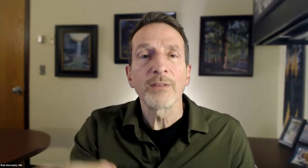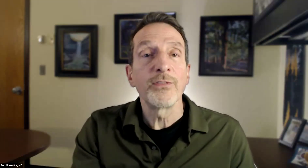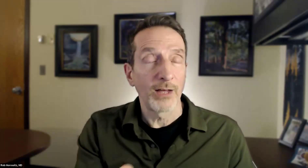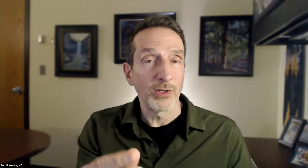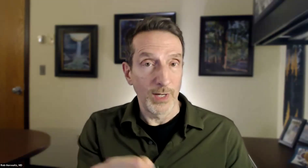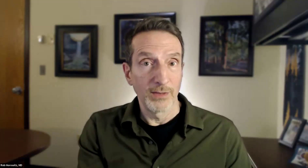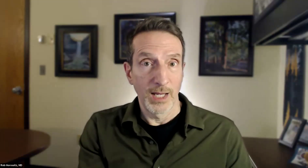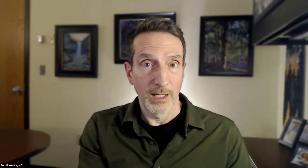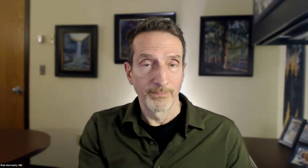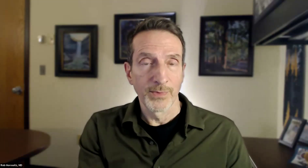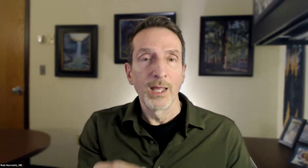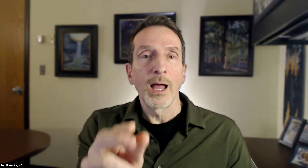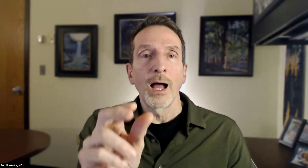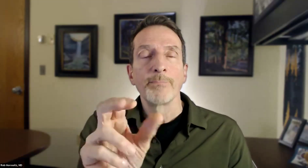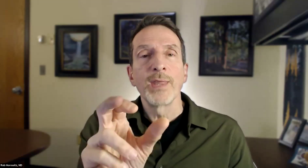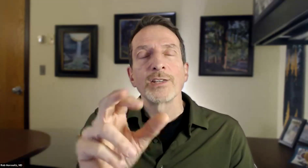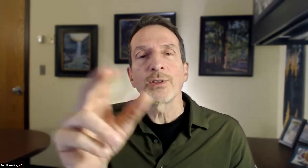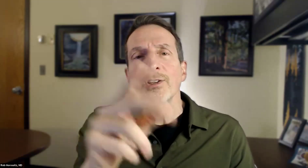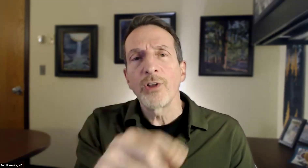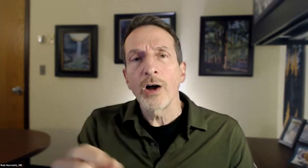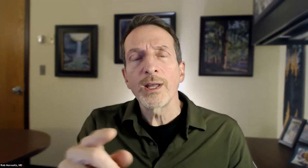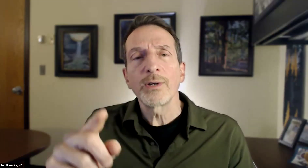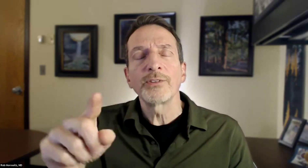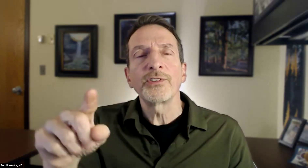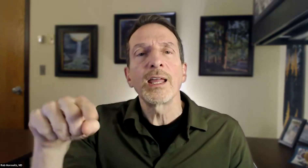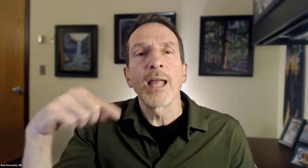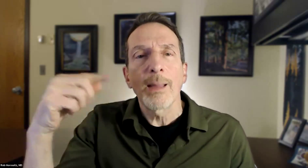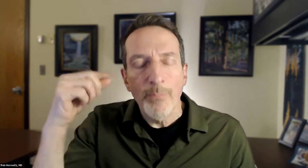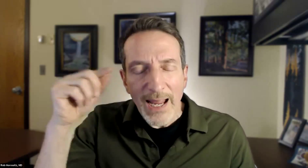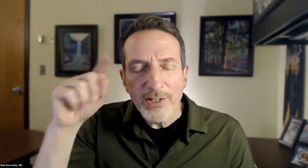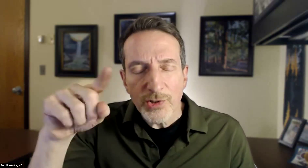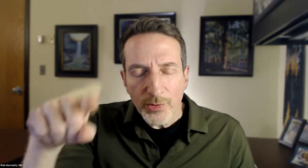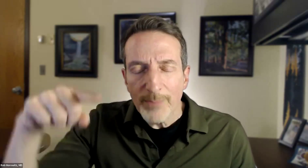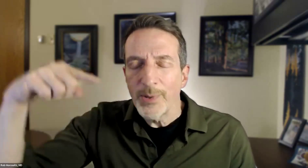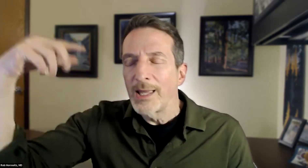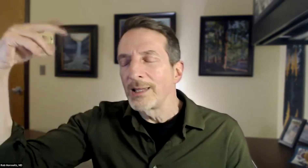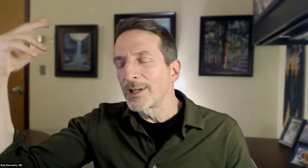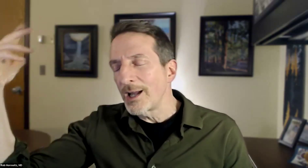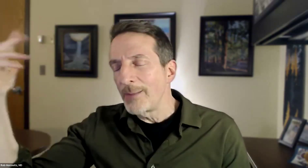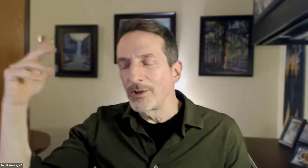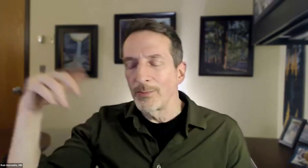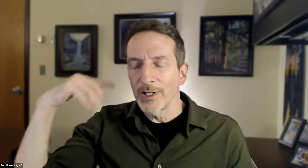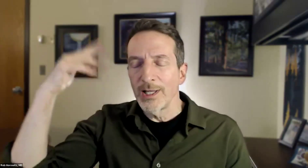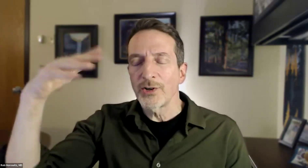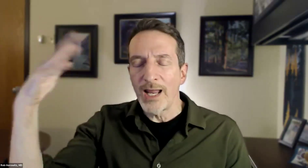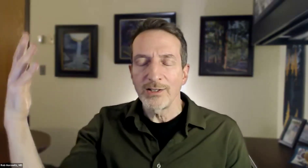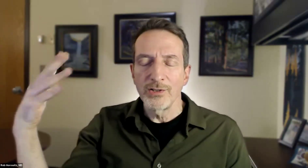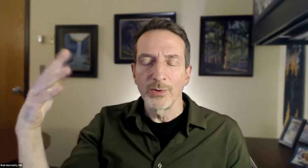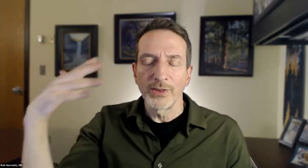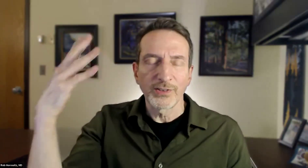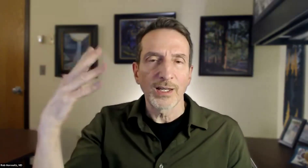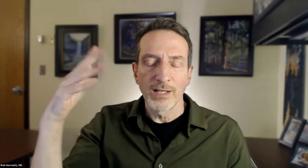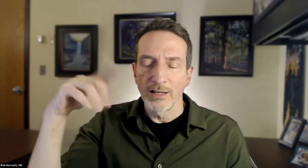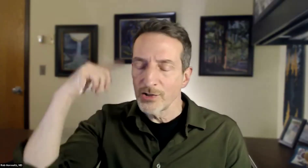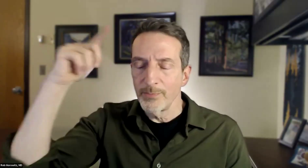will be something of value in that. So that's a long way around saying bad trip in the common nomenclature had to